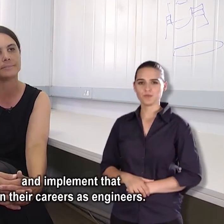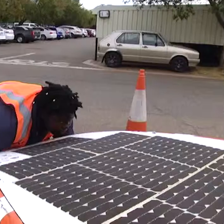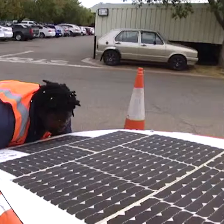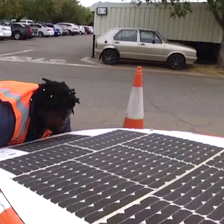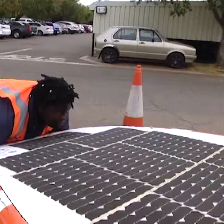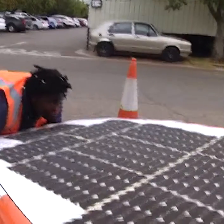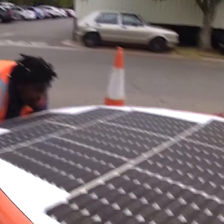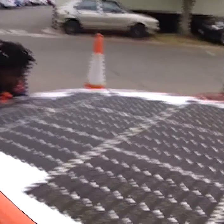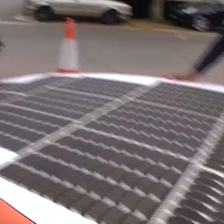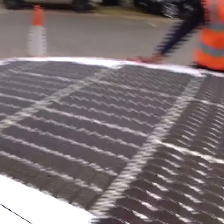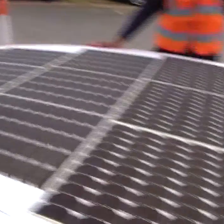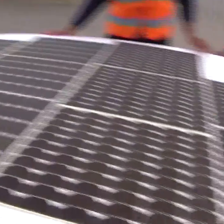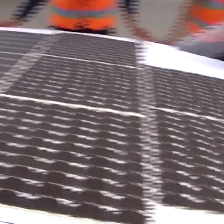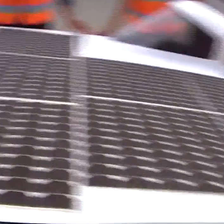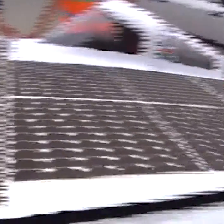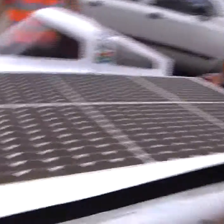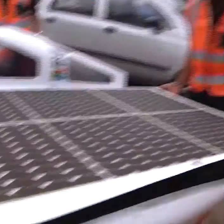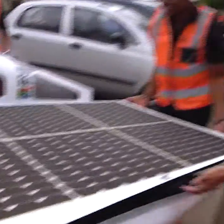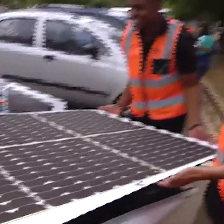engineers. You got it?